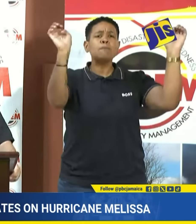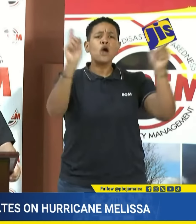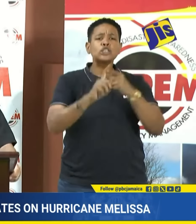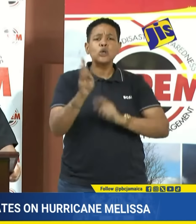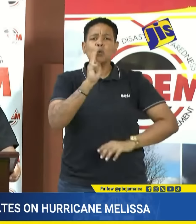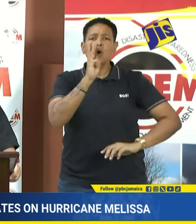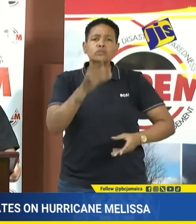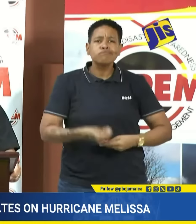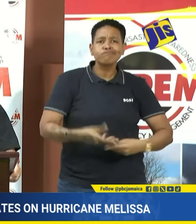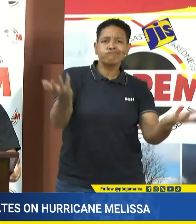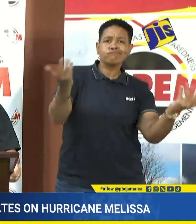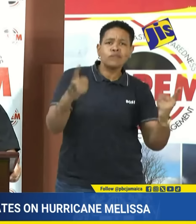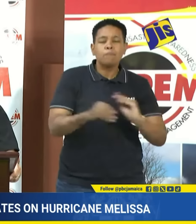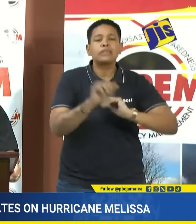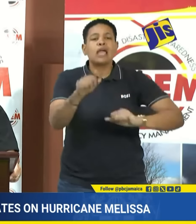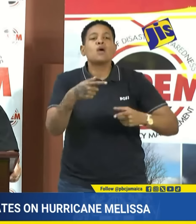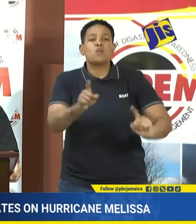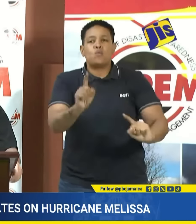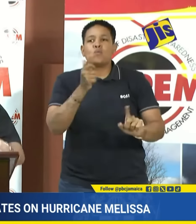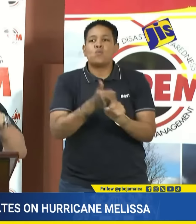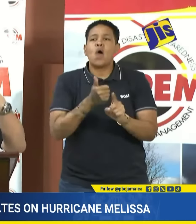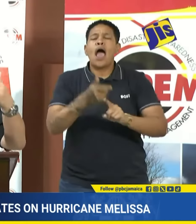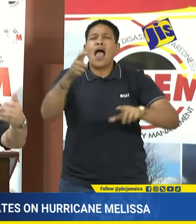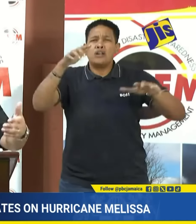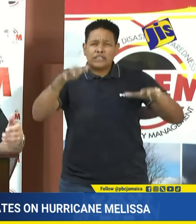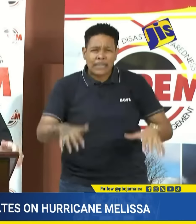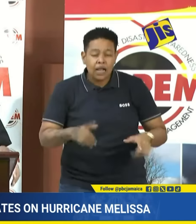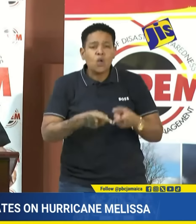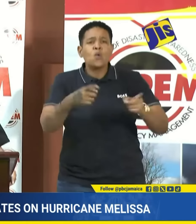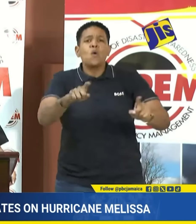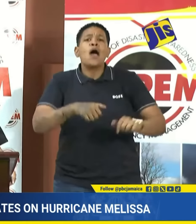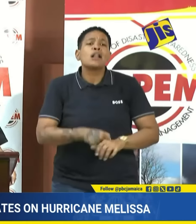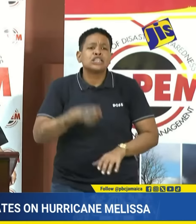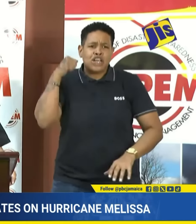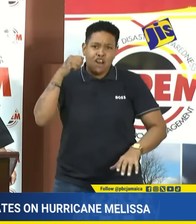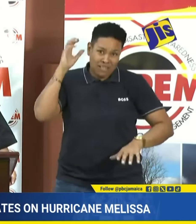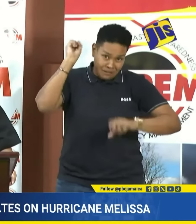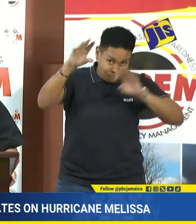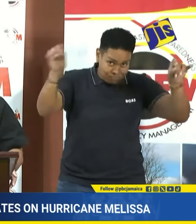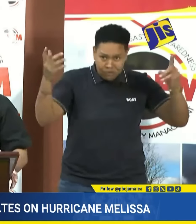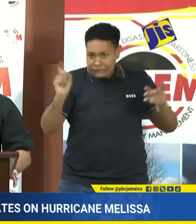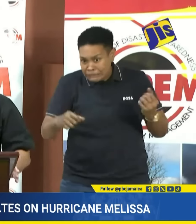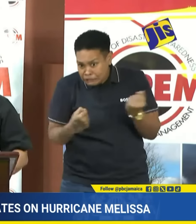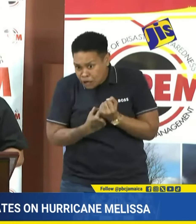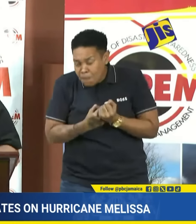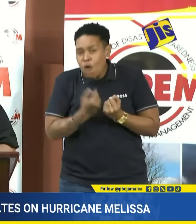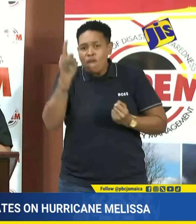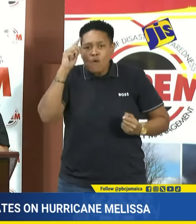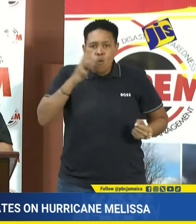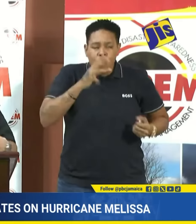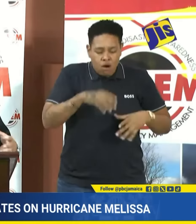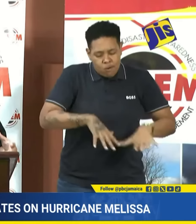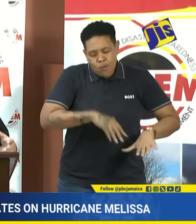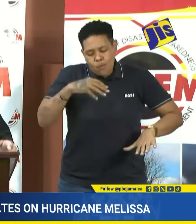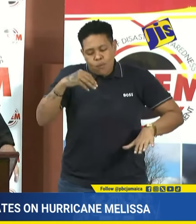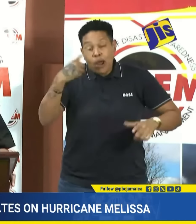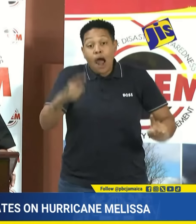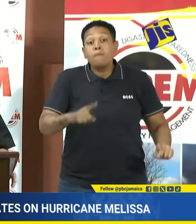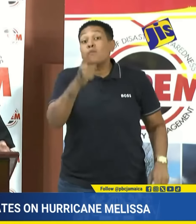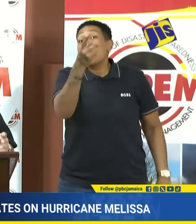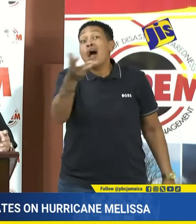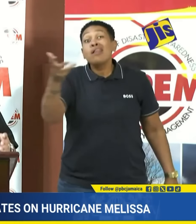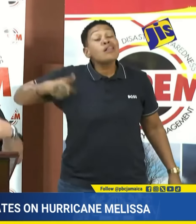emergency water distribution while turbidity settles, while you get your generators dispatched. Now, one of the things that we've